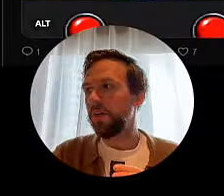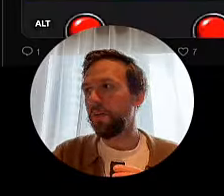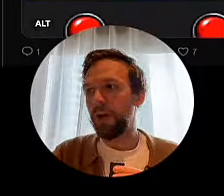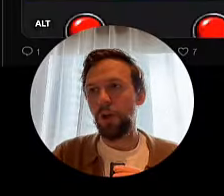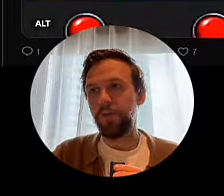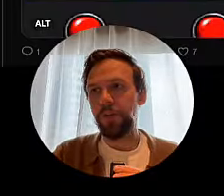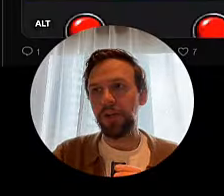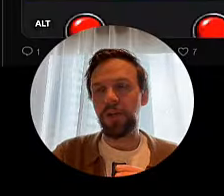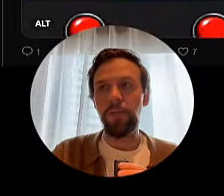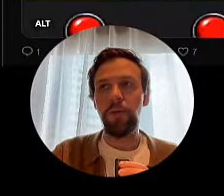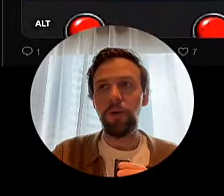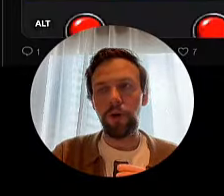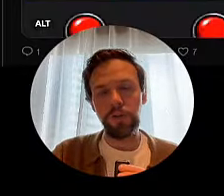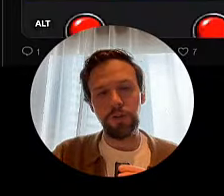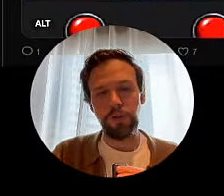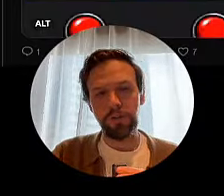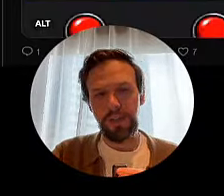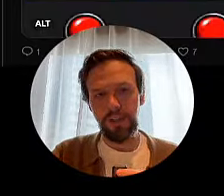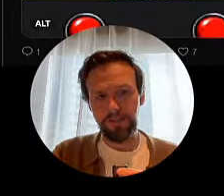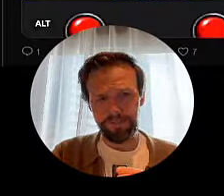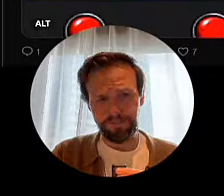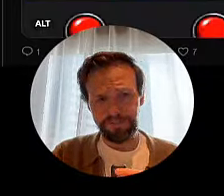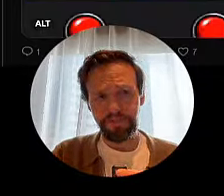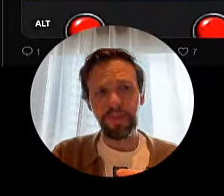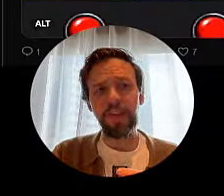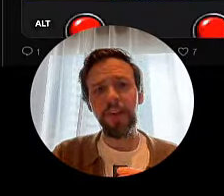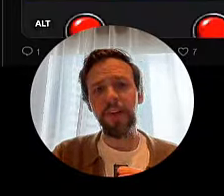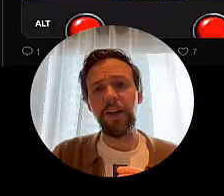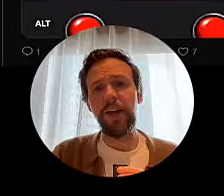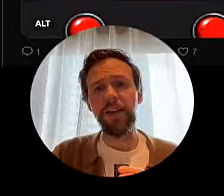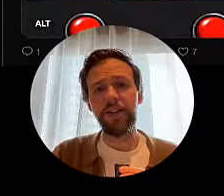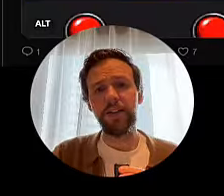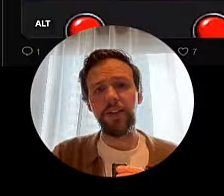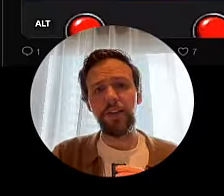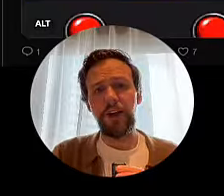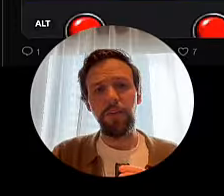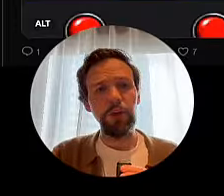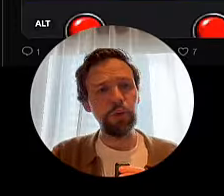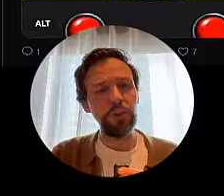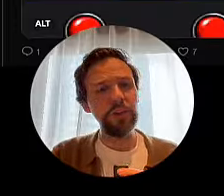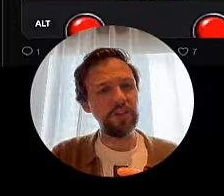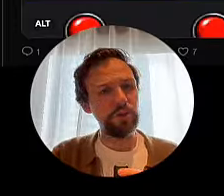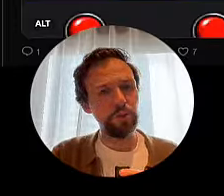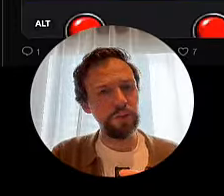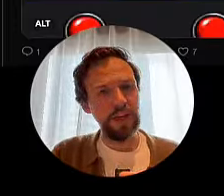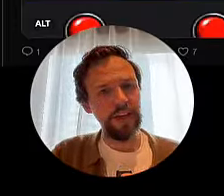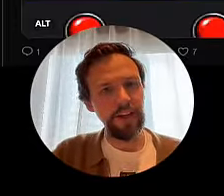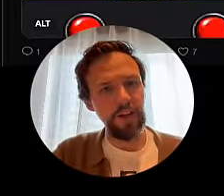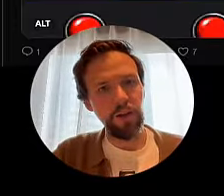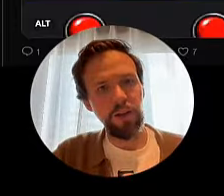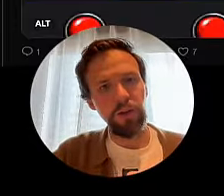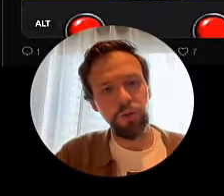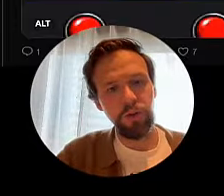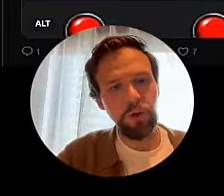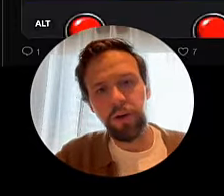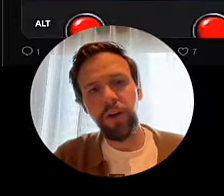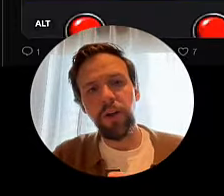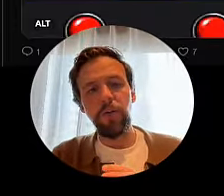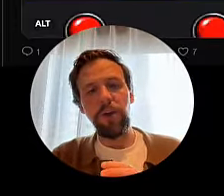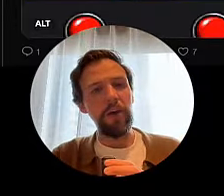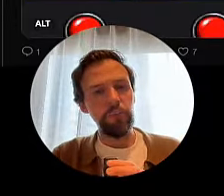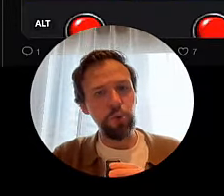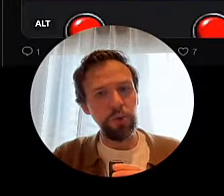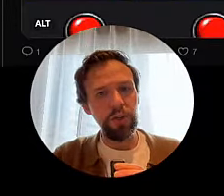share my love about them on social media. And I'm not doing this to gain anything in